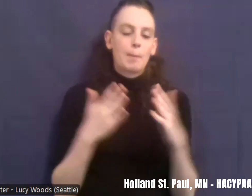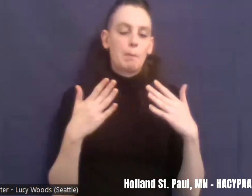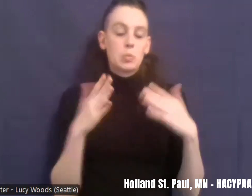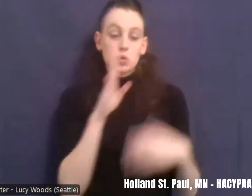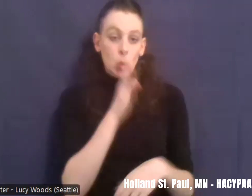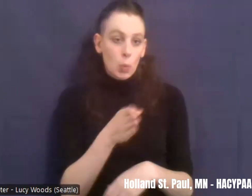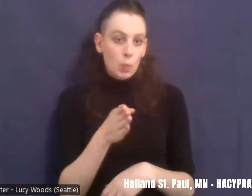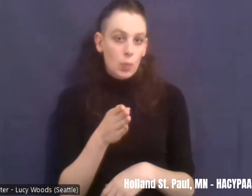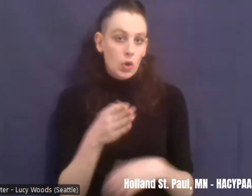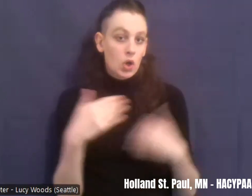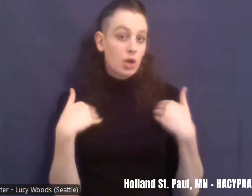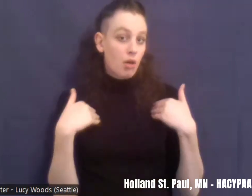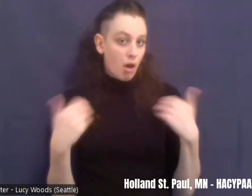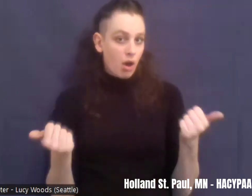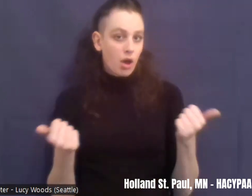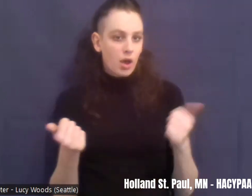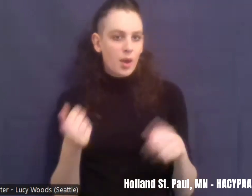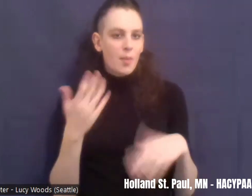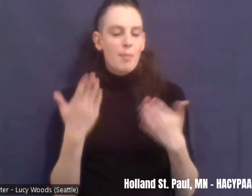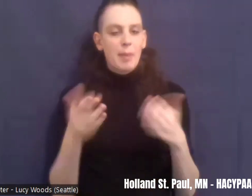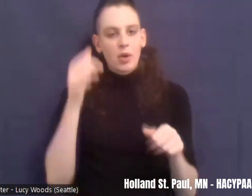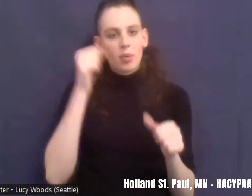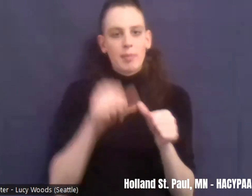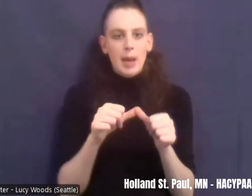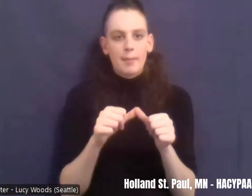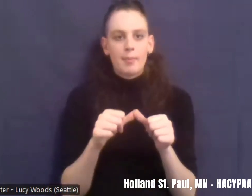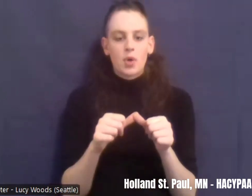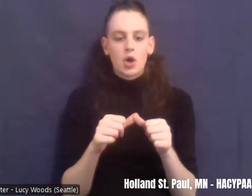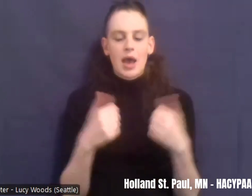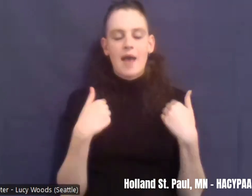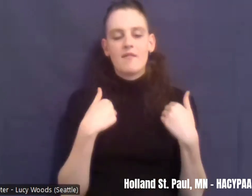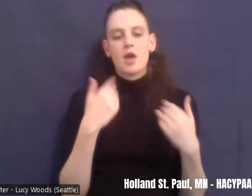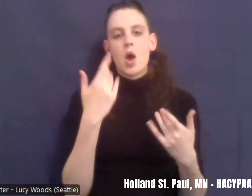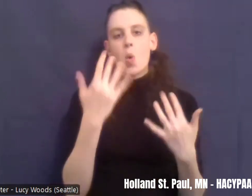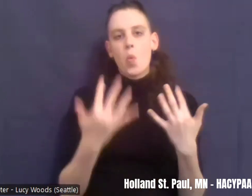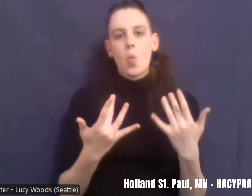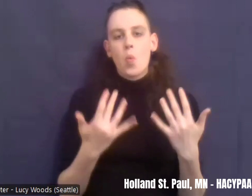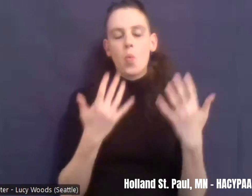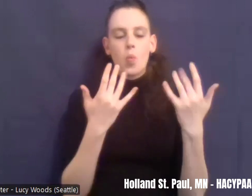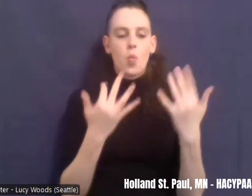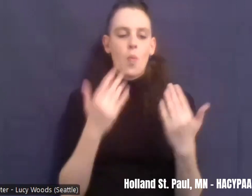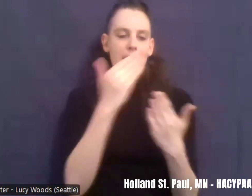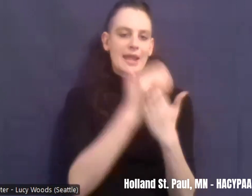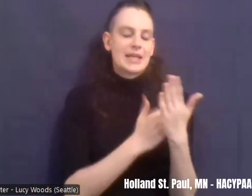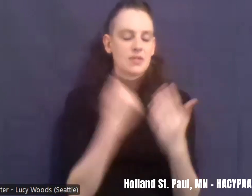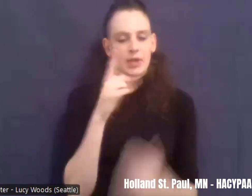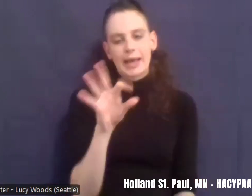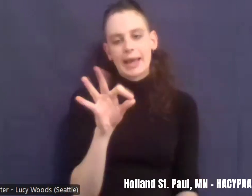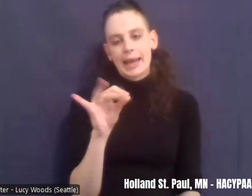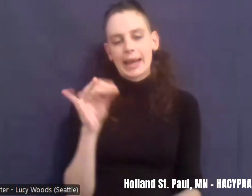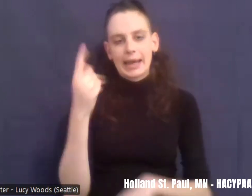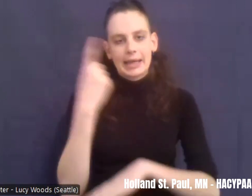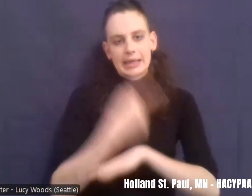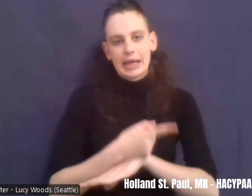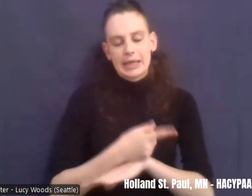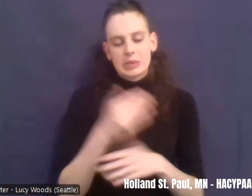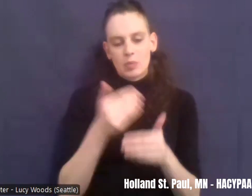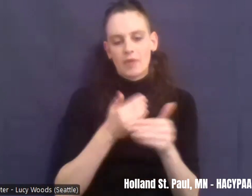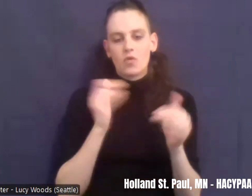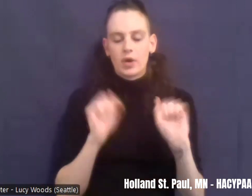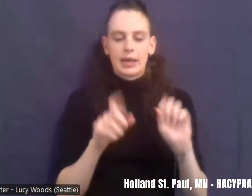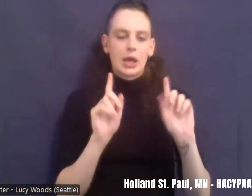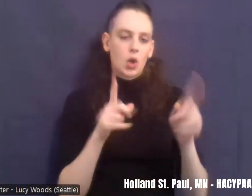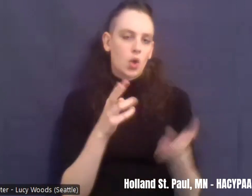probably remember the days where like you got waitlisted for like 90 days to go to treatment because there were not that many. So